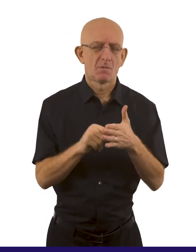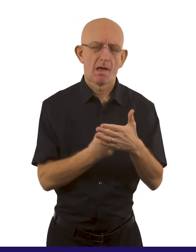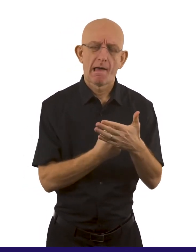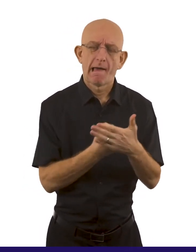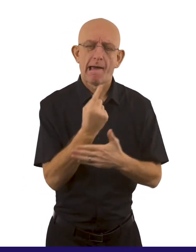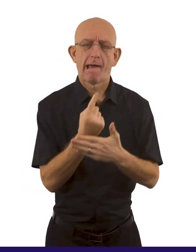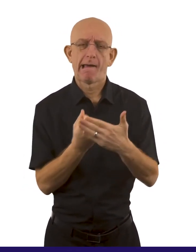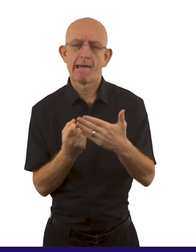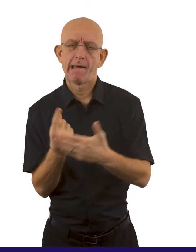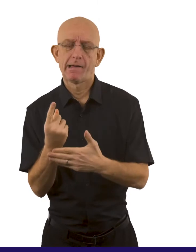rarely,